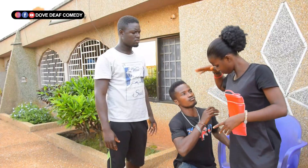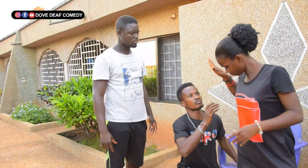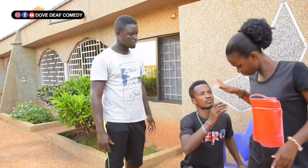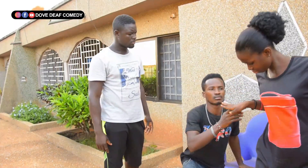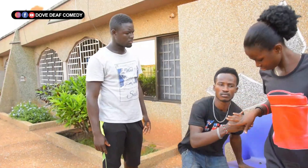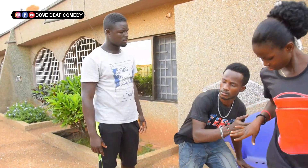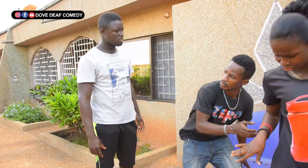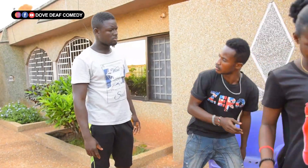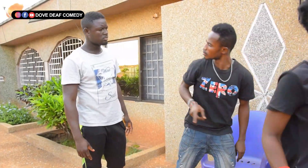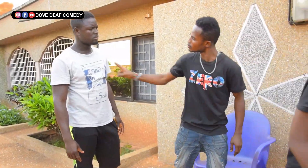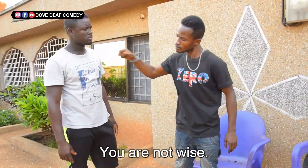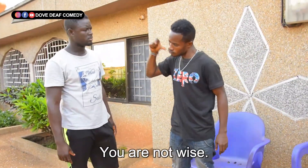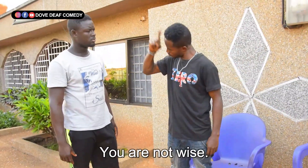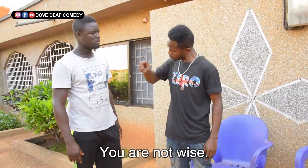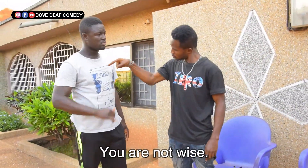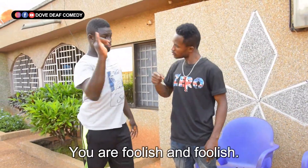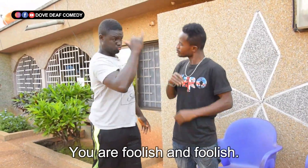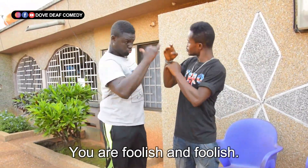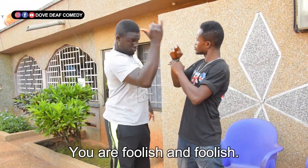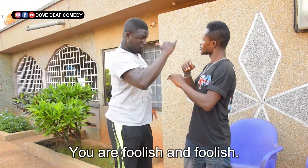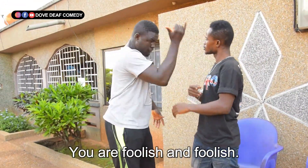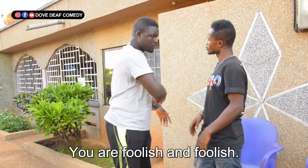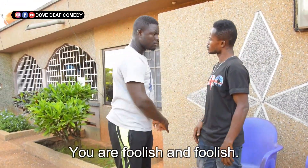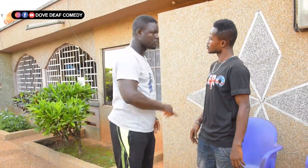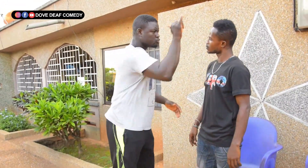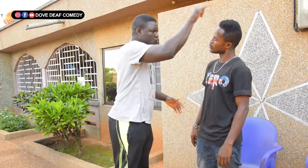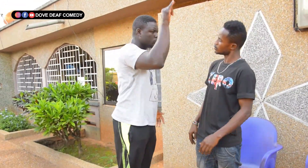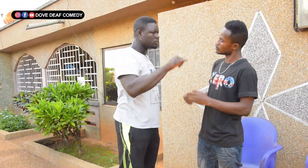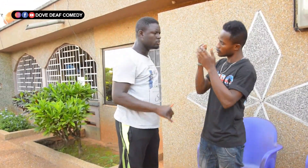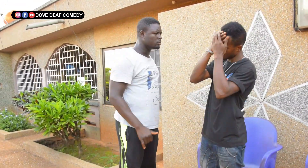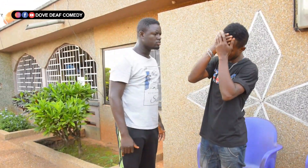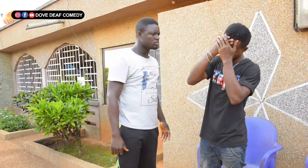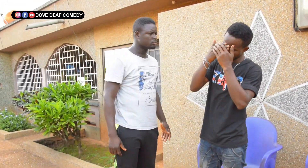sorry. You are not wise. You are foolish and foolish.